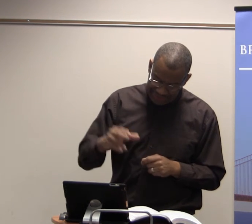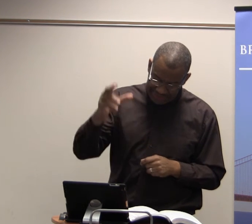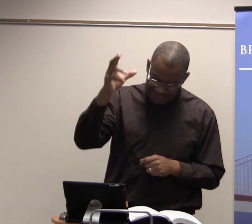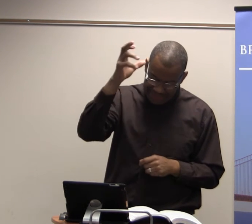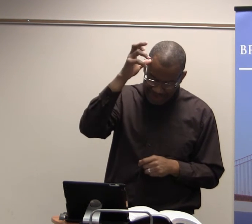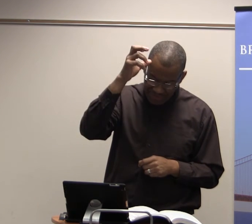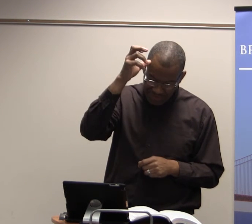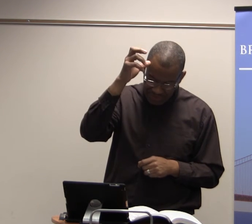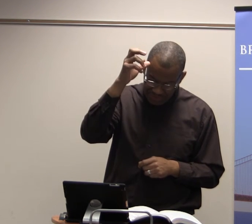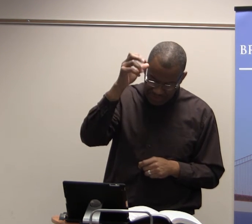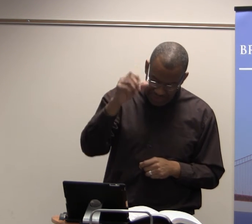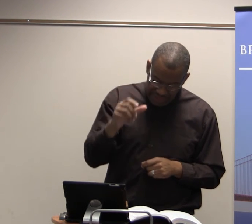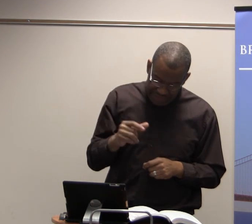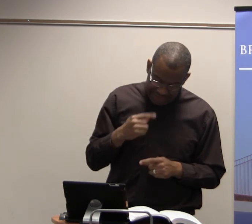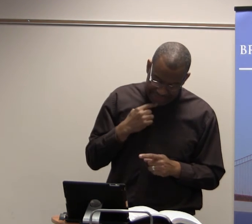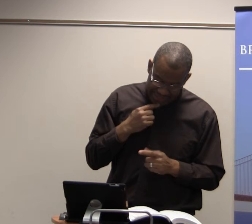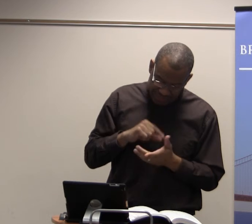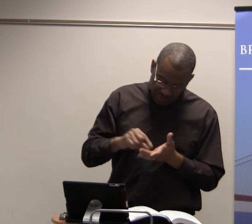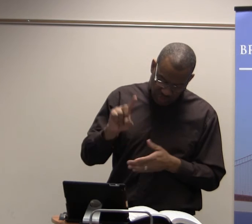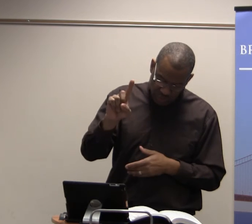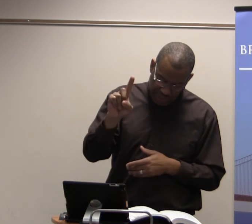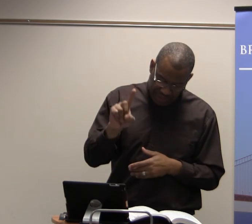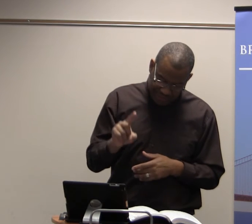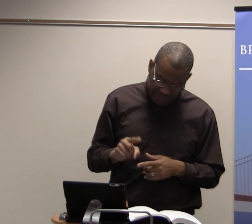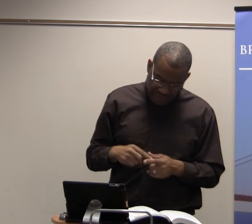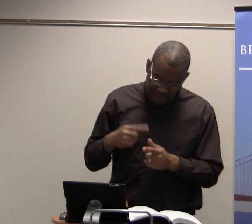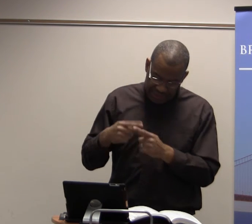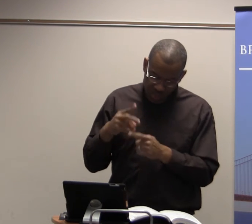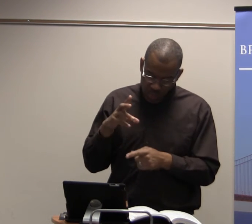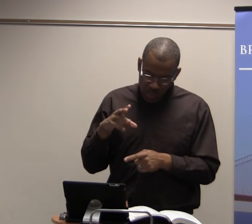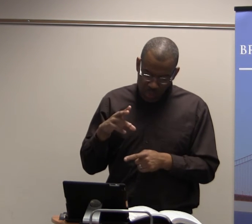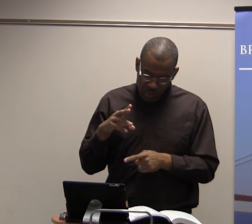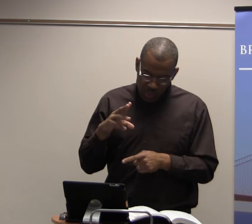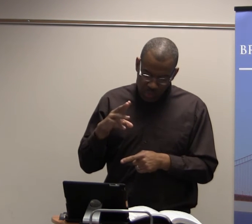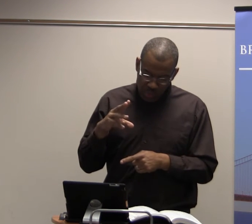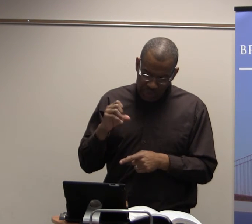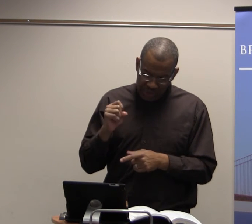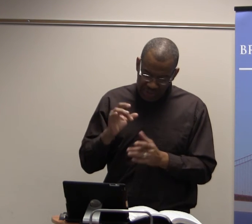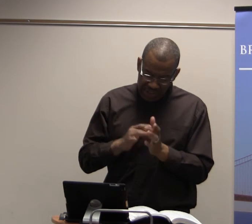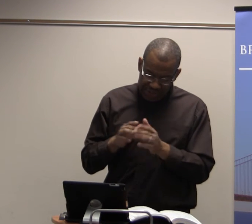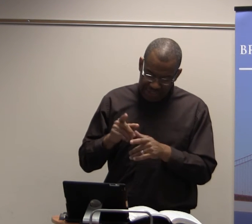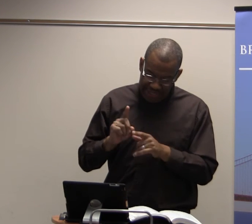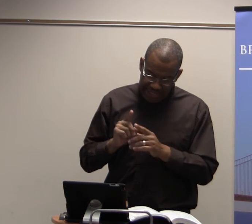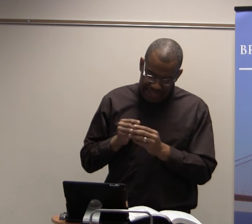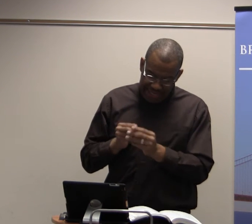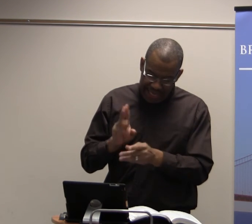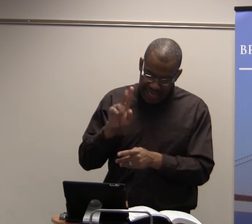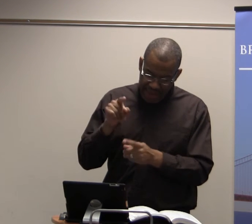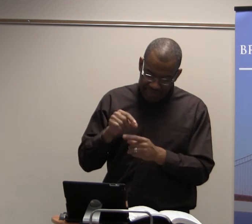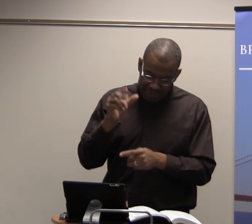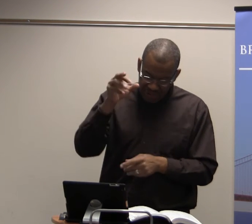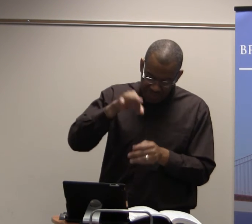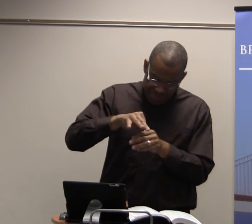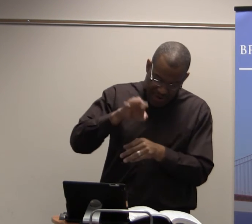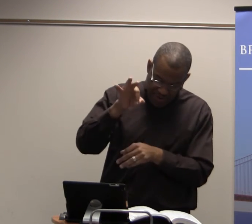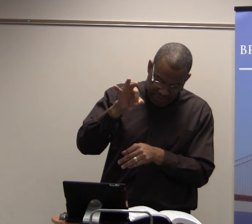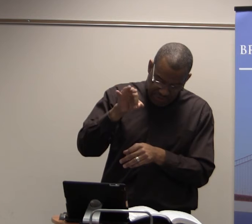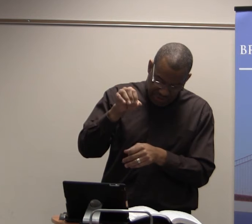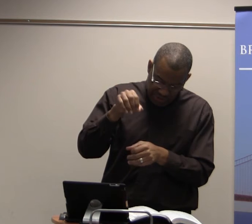the devils, it says, verse 1, that was Jesus led out the spirits